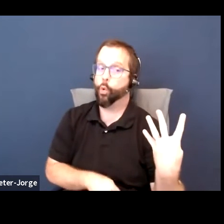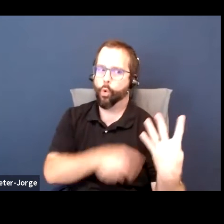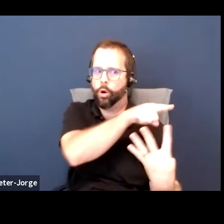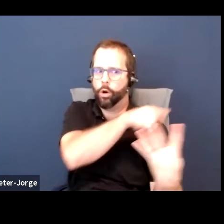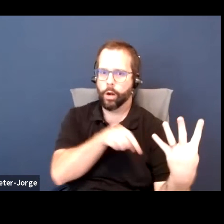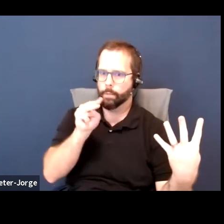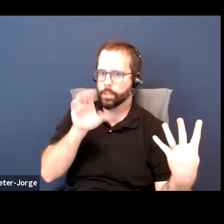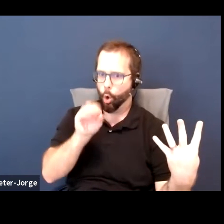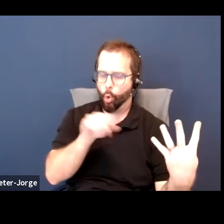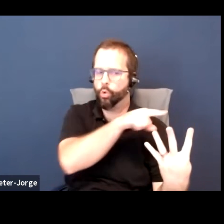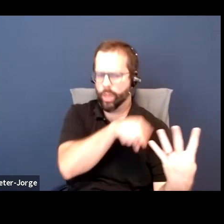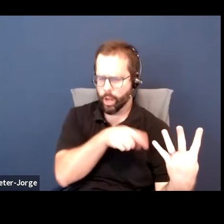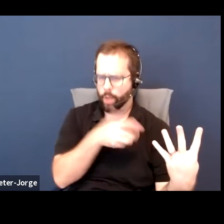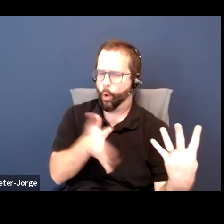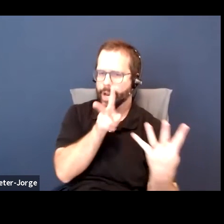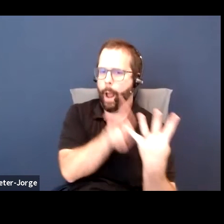of applications